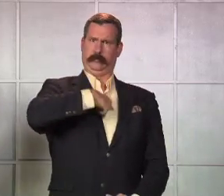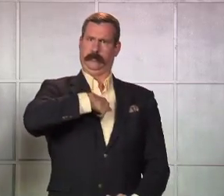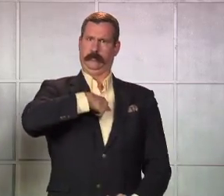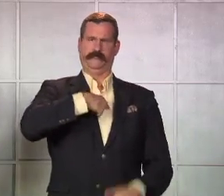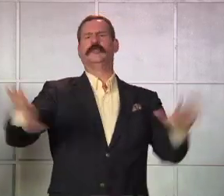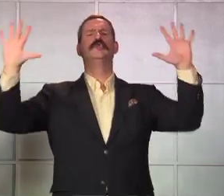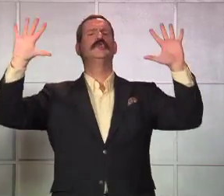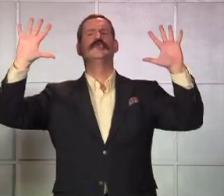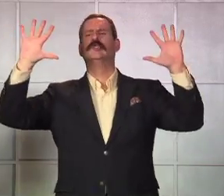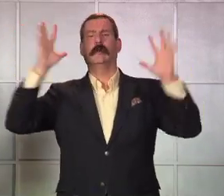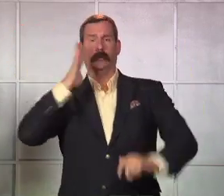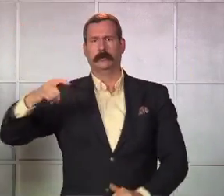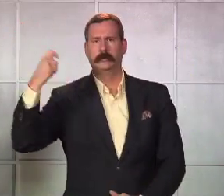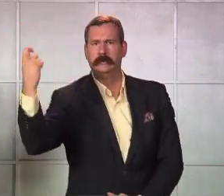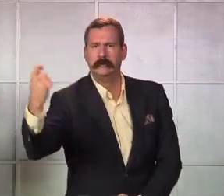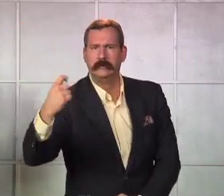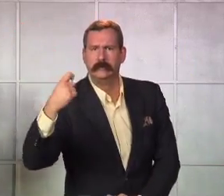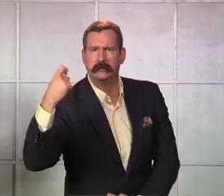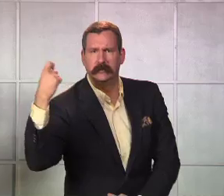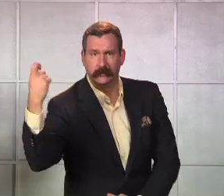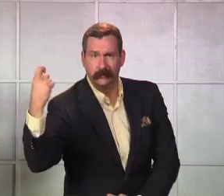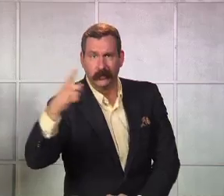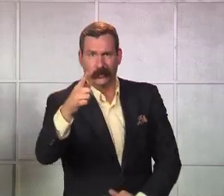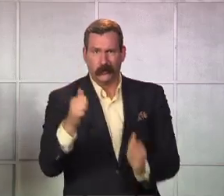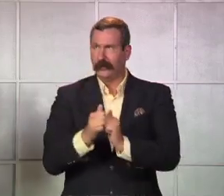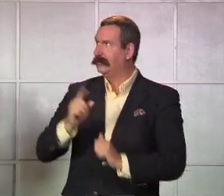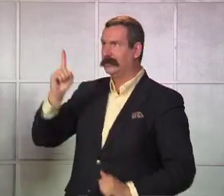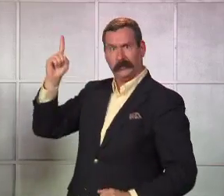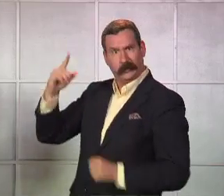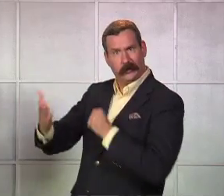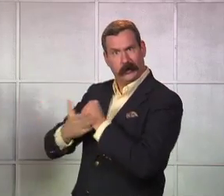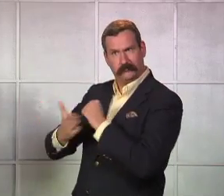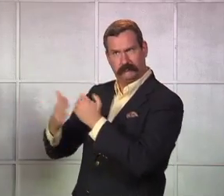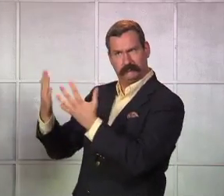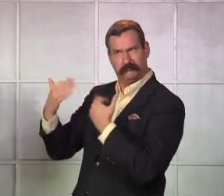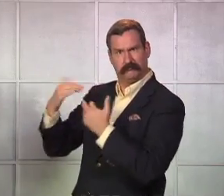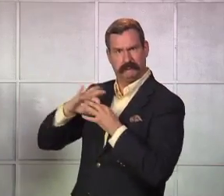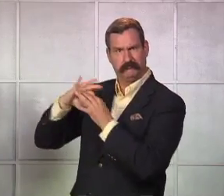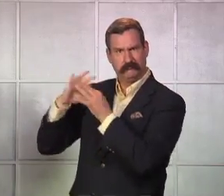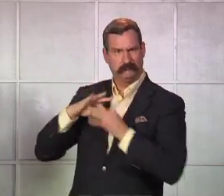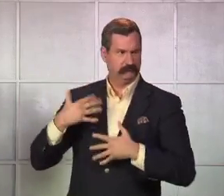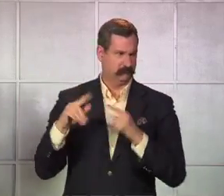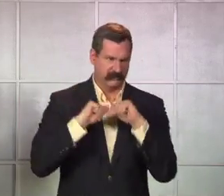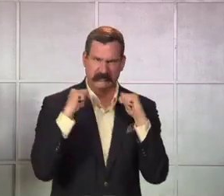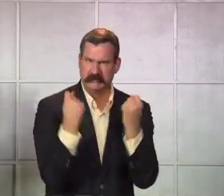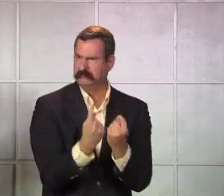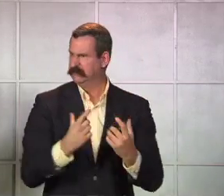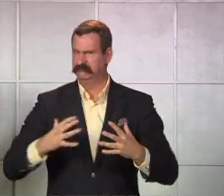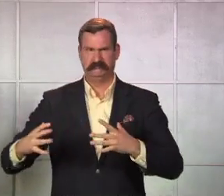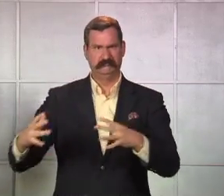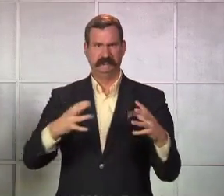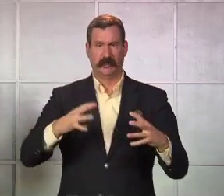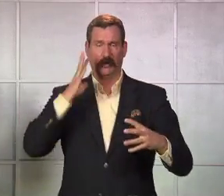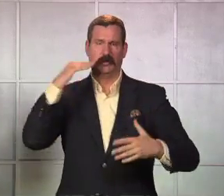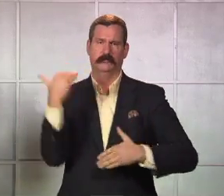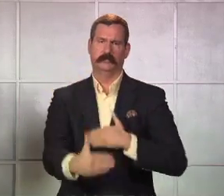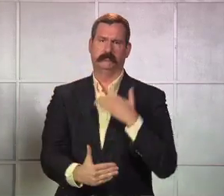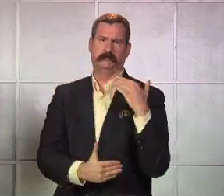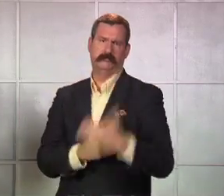is we. That's how you will win. If you ask for God's help and have a relationship with Him and with your team, your